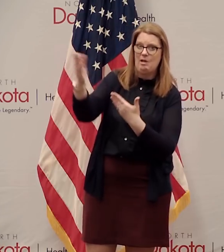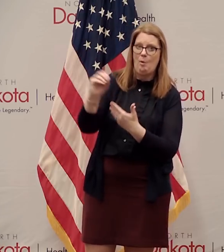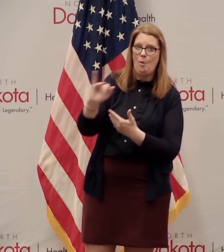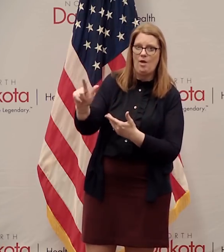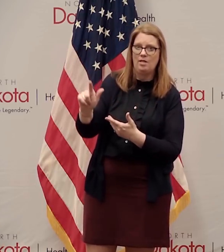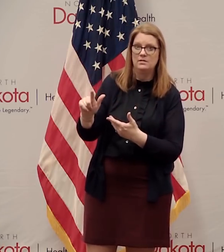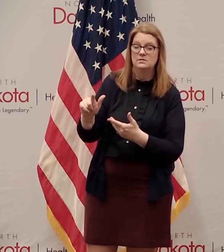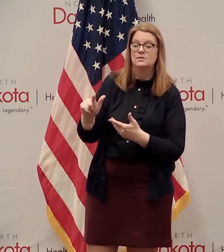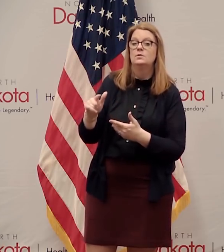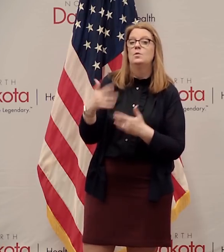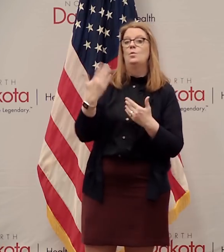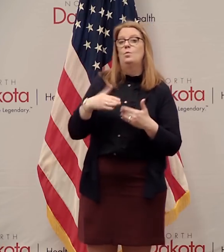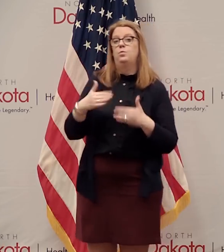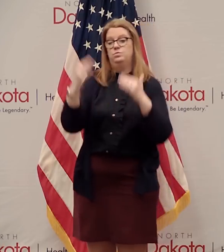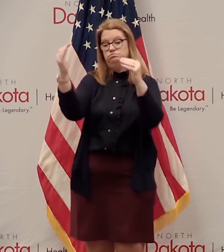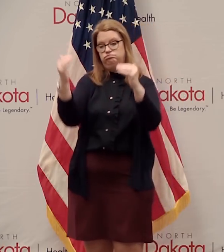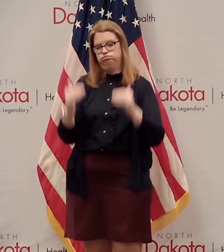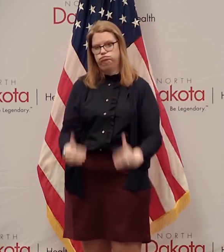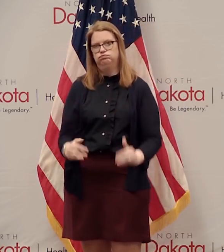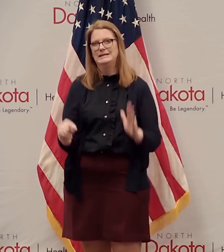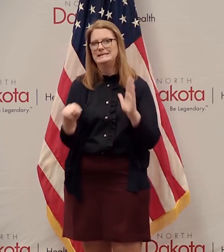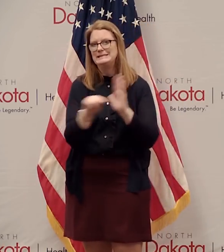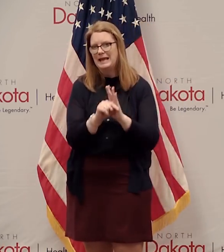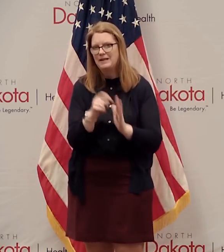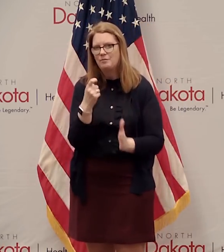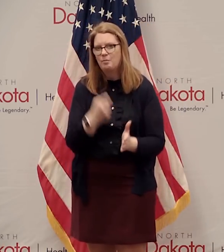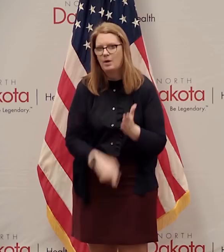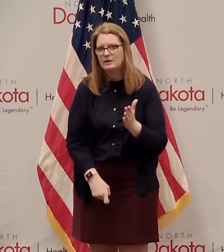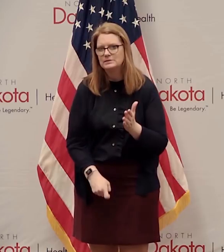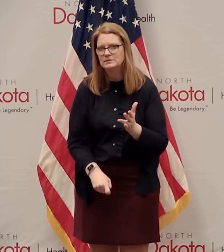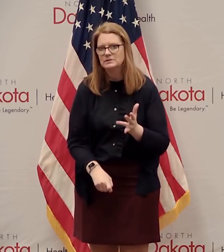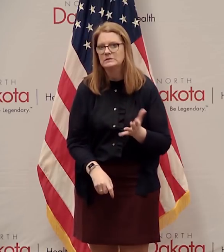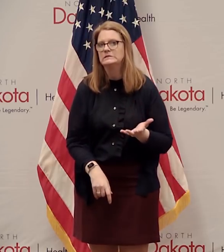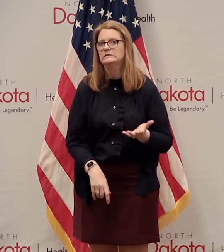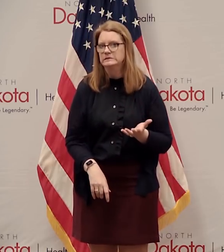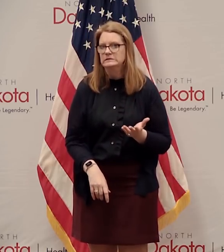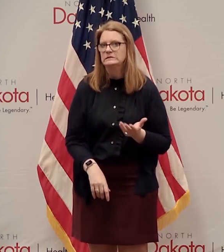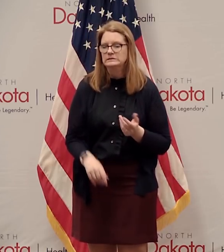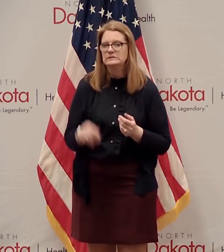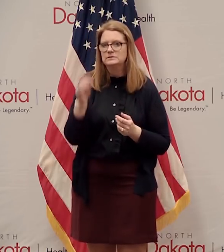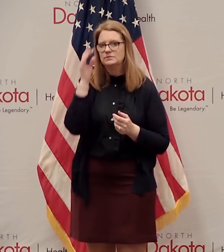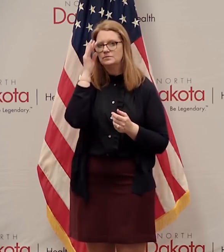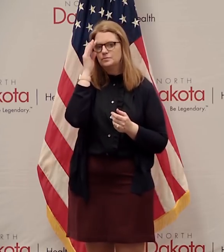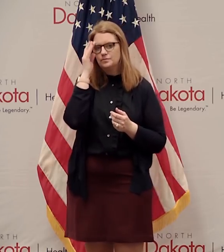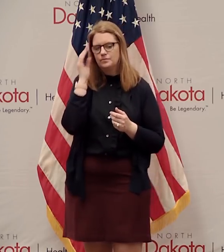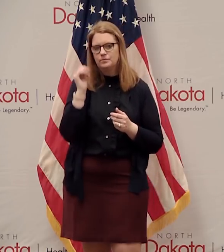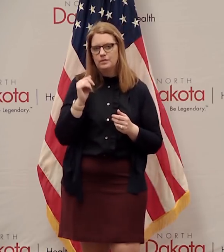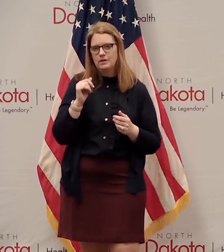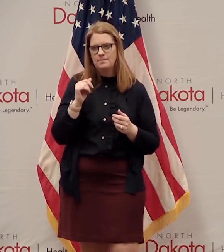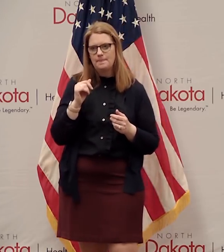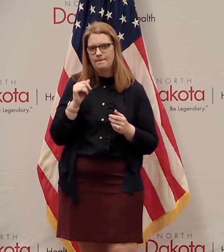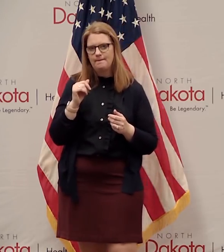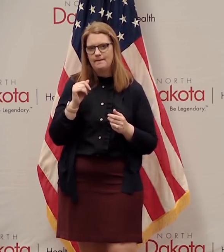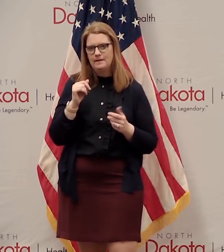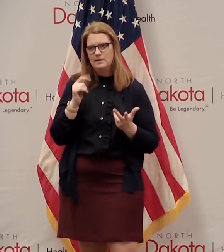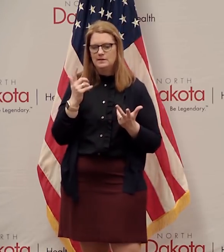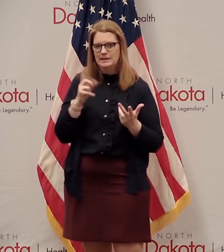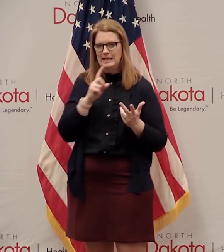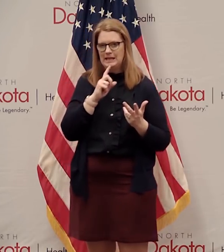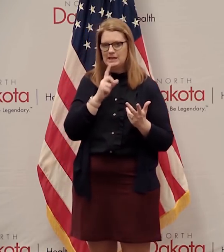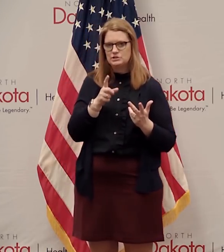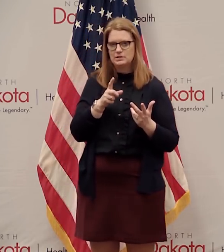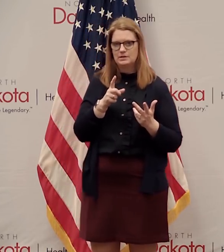it can drop into a negative price. The good news is that when you have, which is called not just cleverly, but